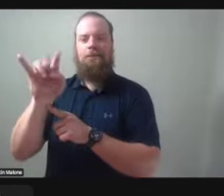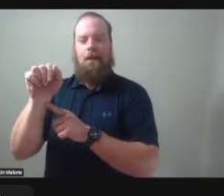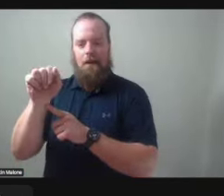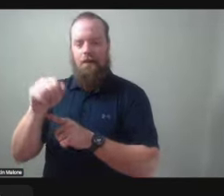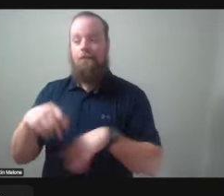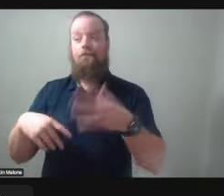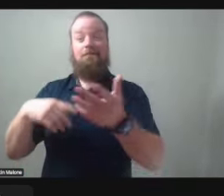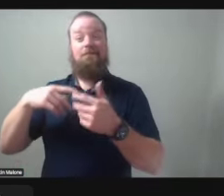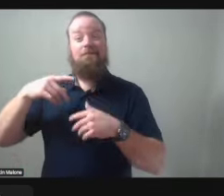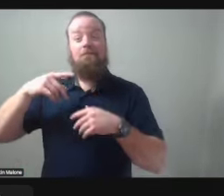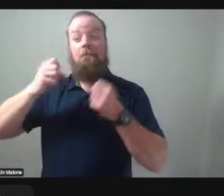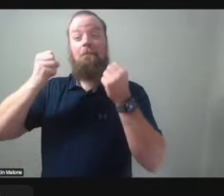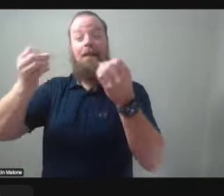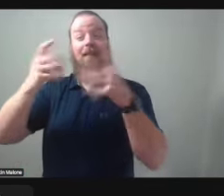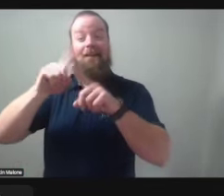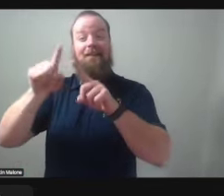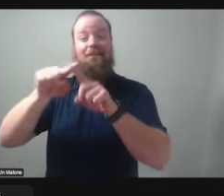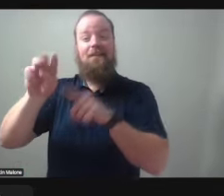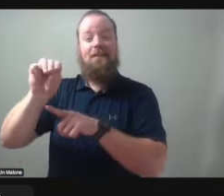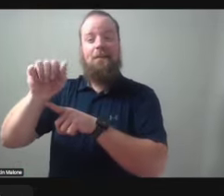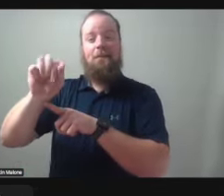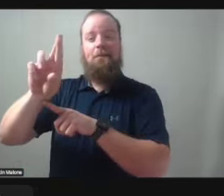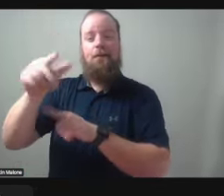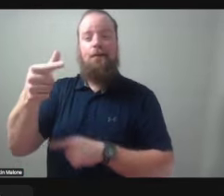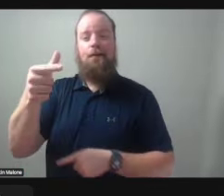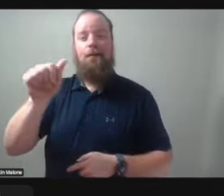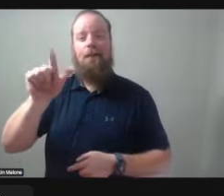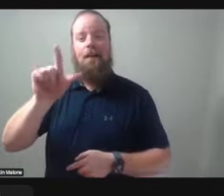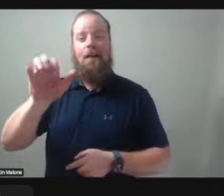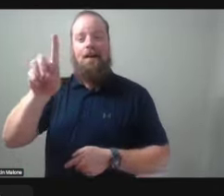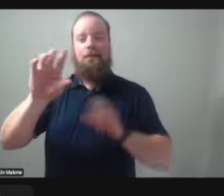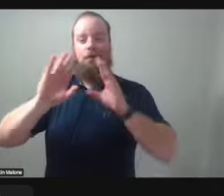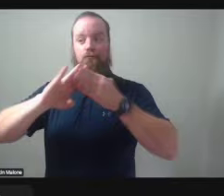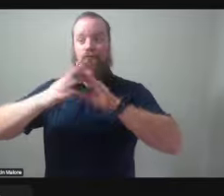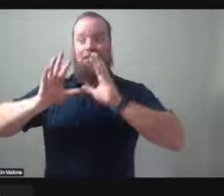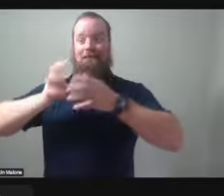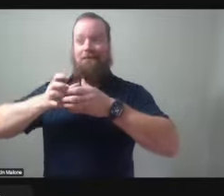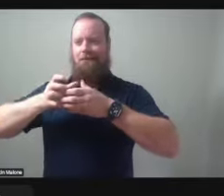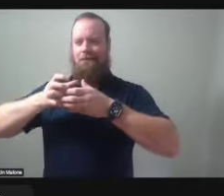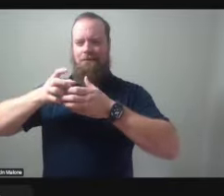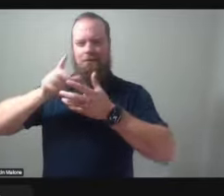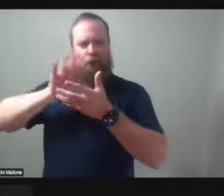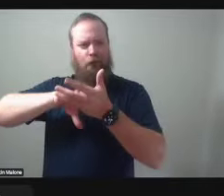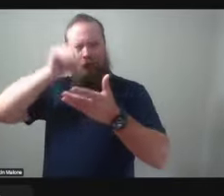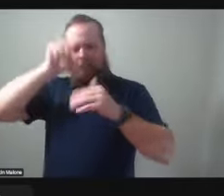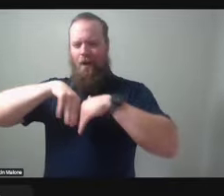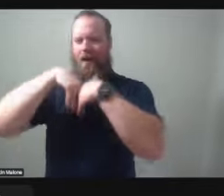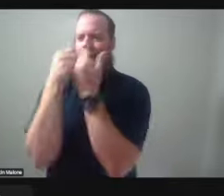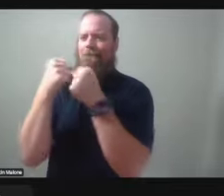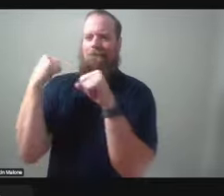And that third touch oppression, I will give you the word for as a follow-up to this lecture.